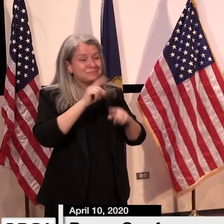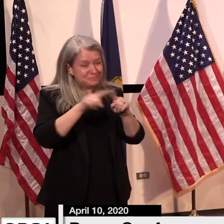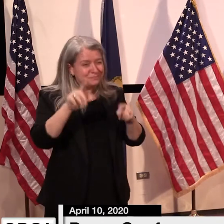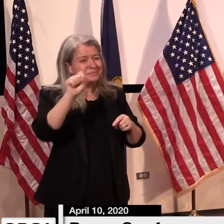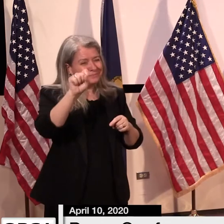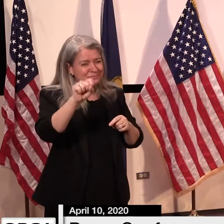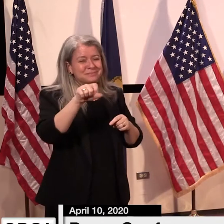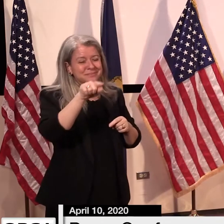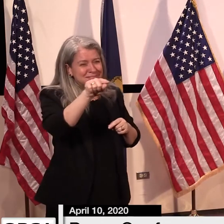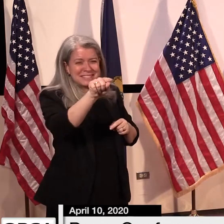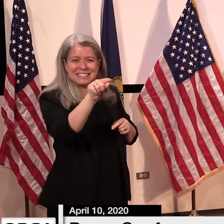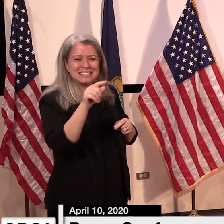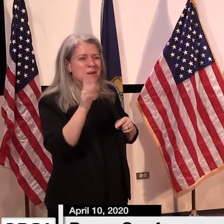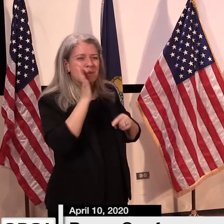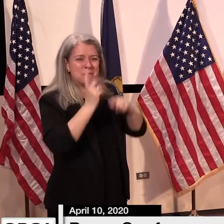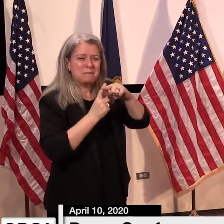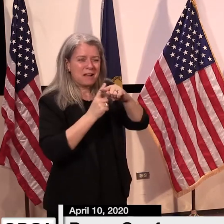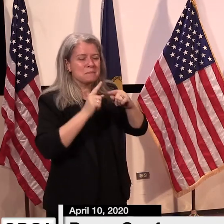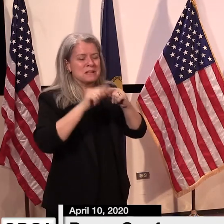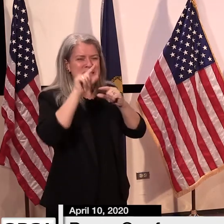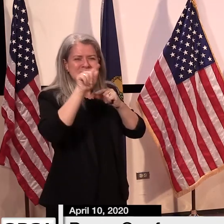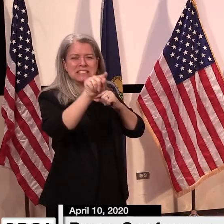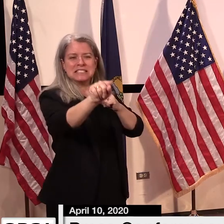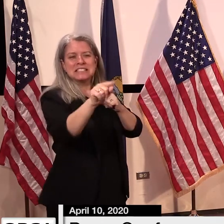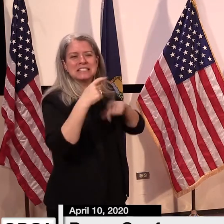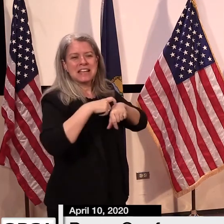at the end of the tunnel. It's just a very, very long tunnel.